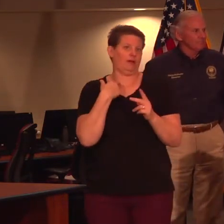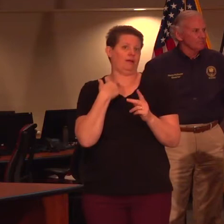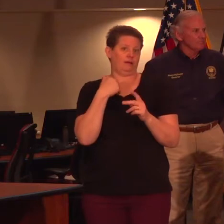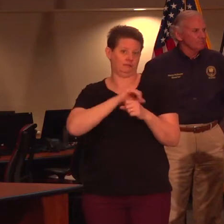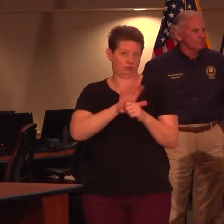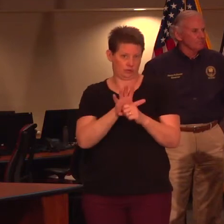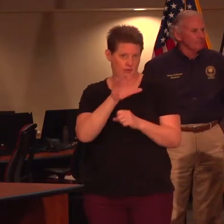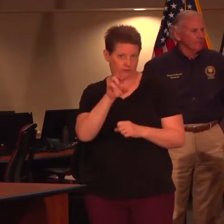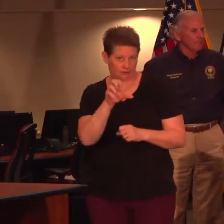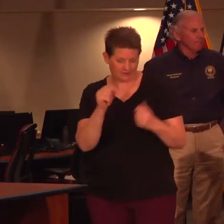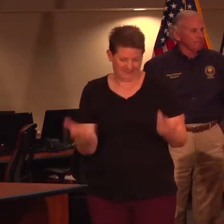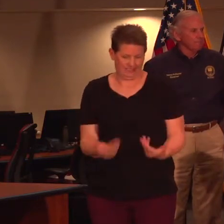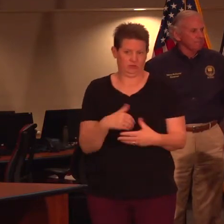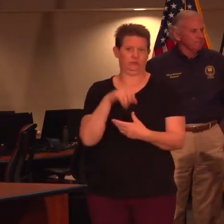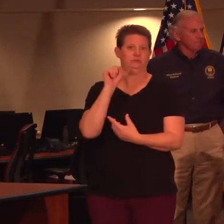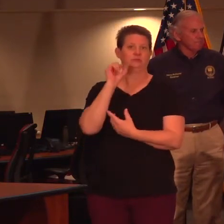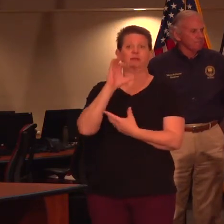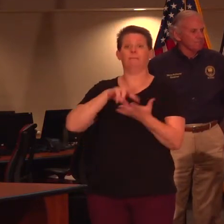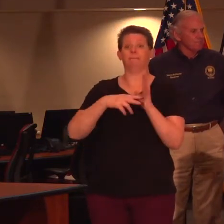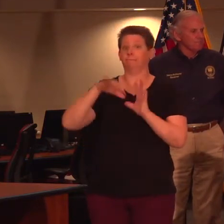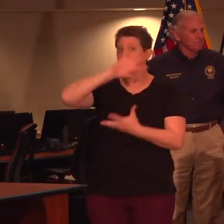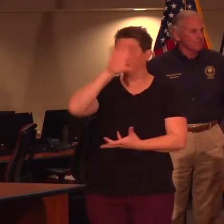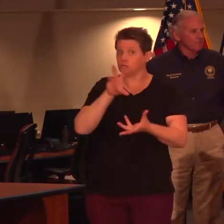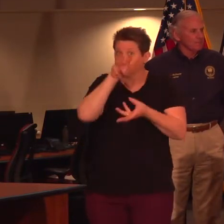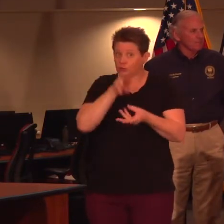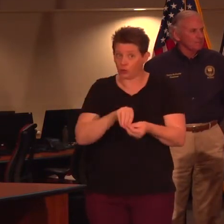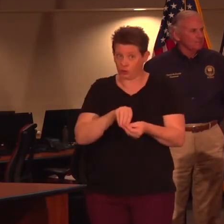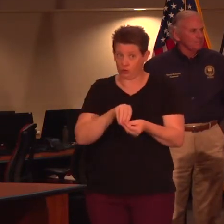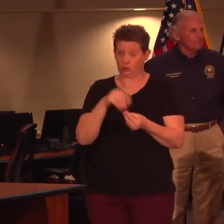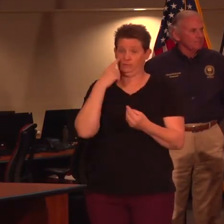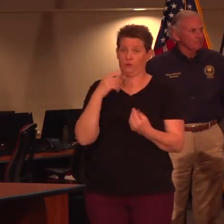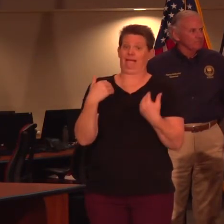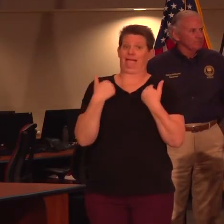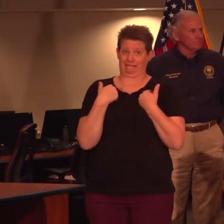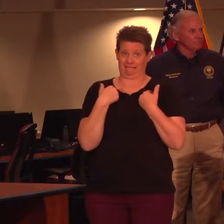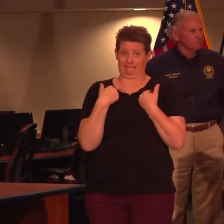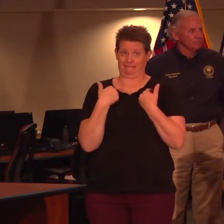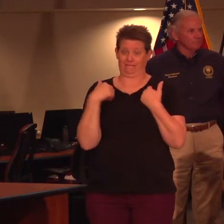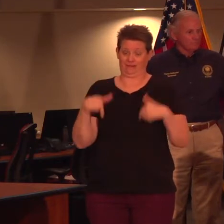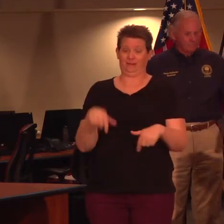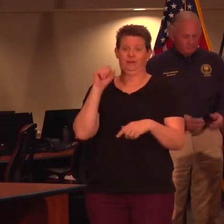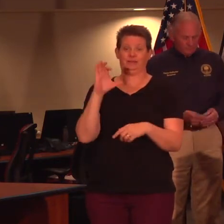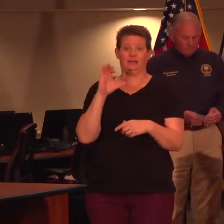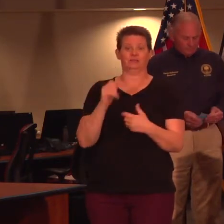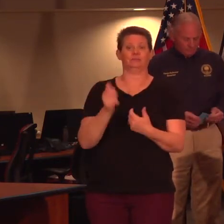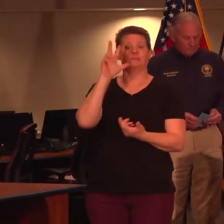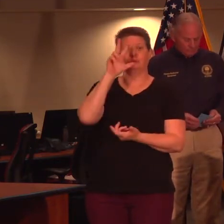South Carolina, which brings the total number of people who have tested positive for the disease in our state to